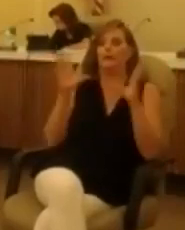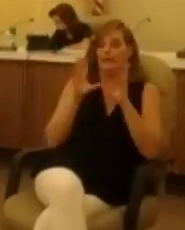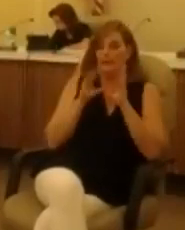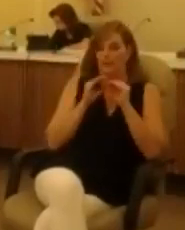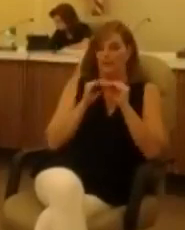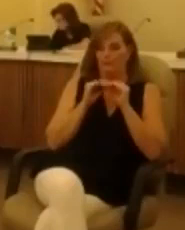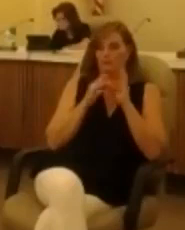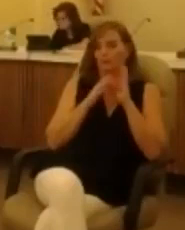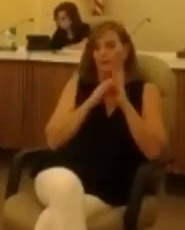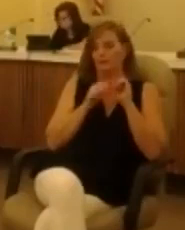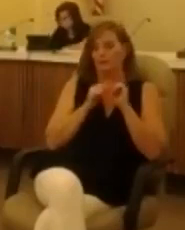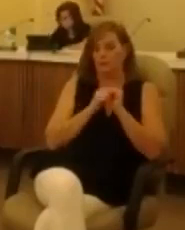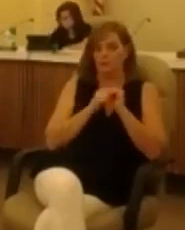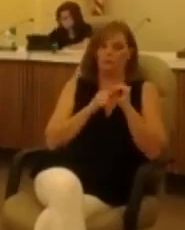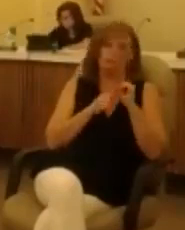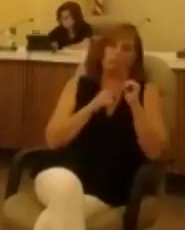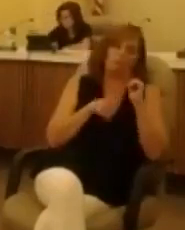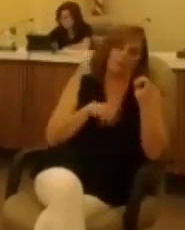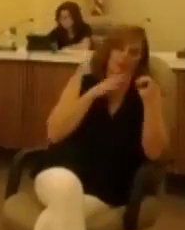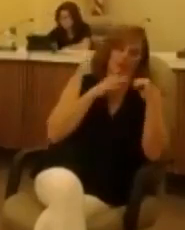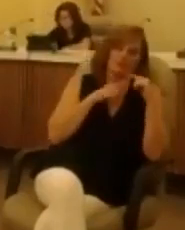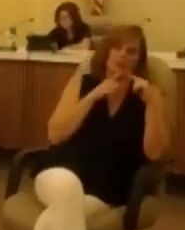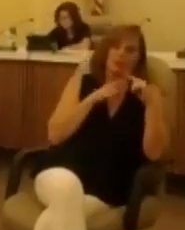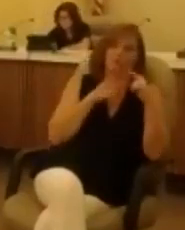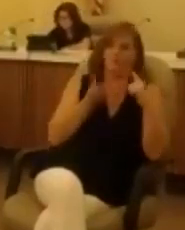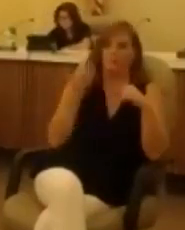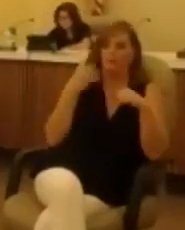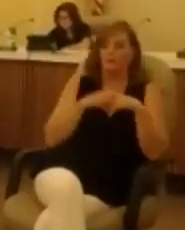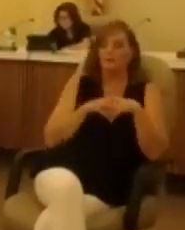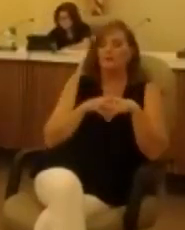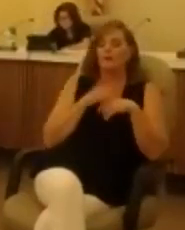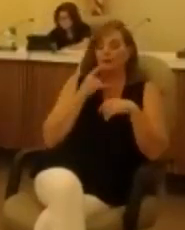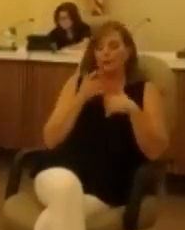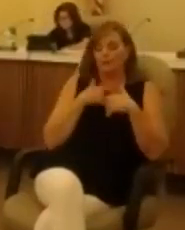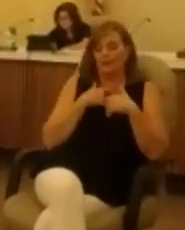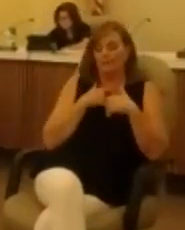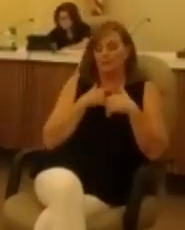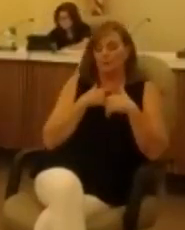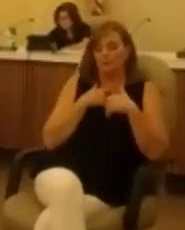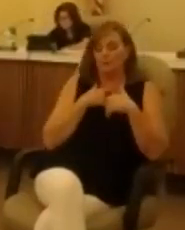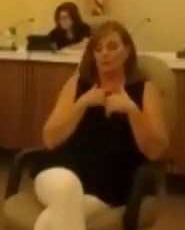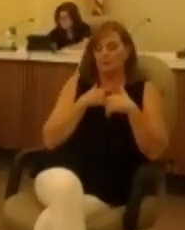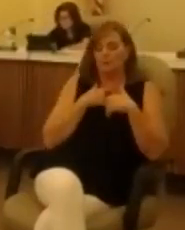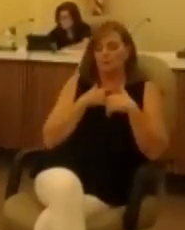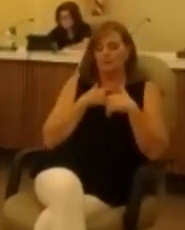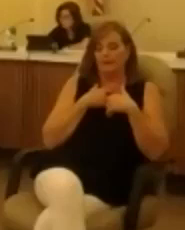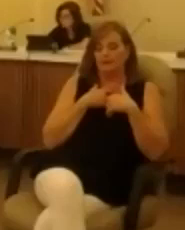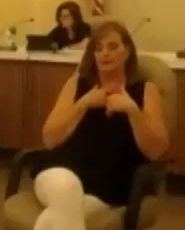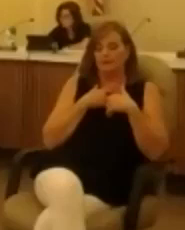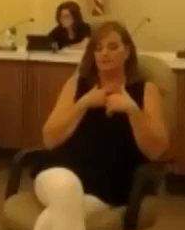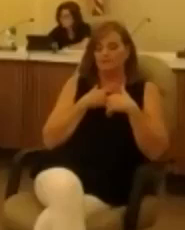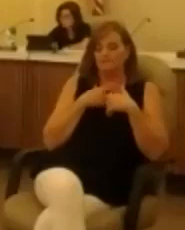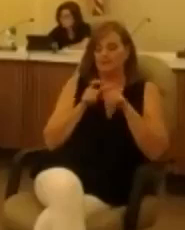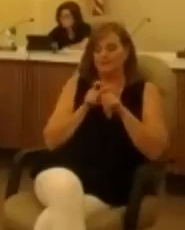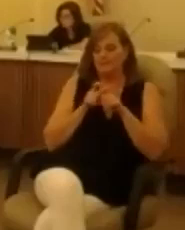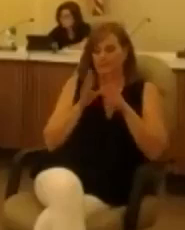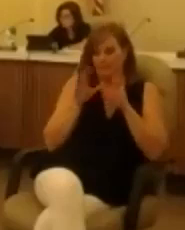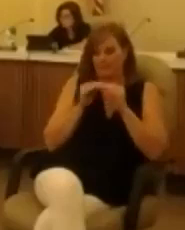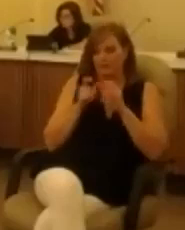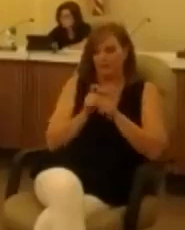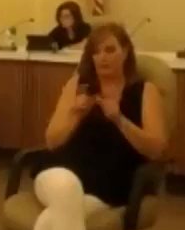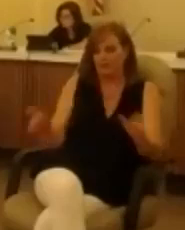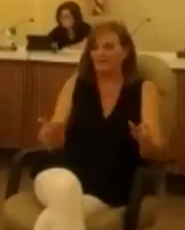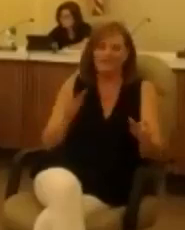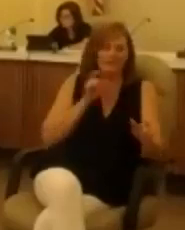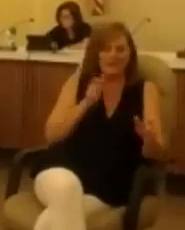talking about splitting the meetings up. If we're not, and again, it's not a question of whether we make